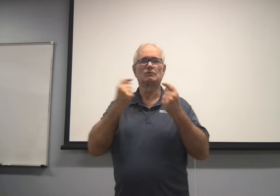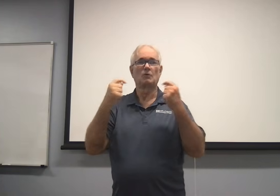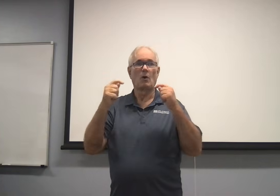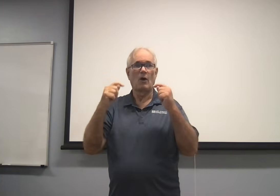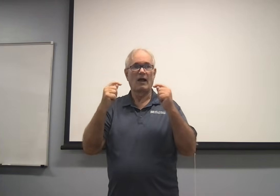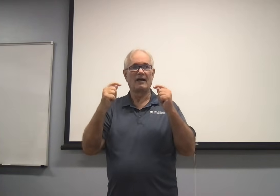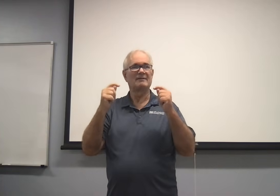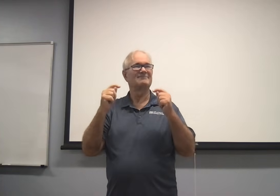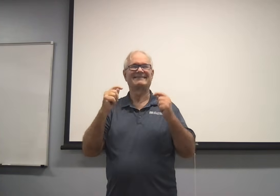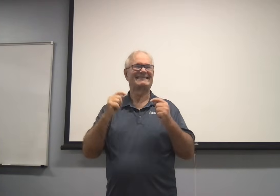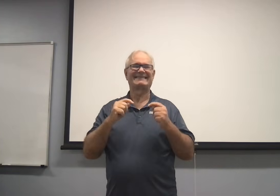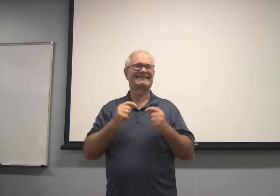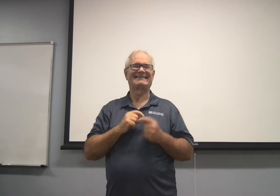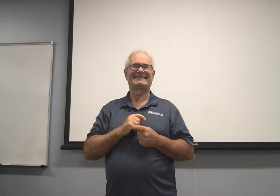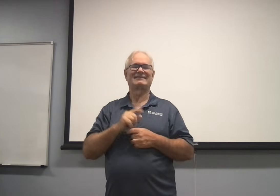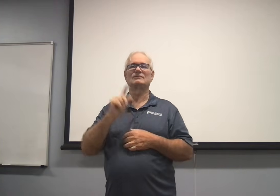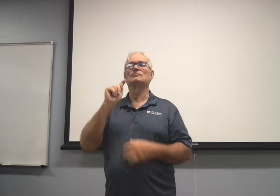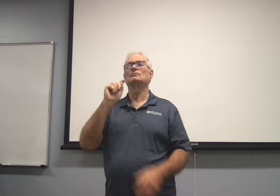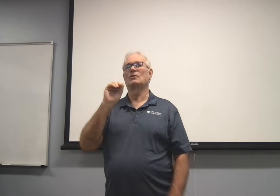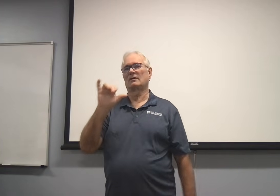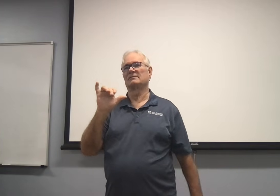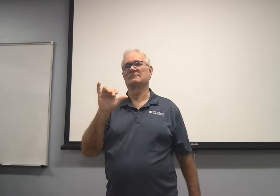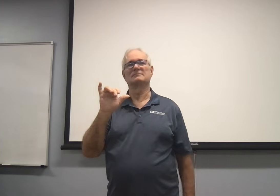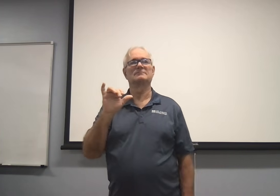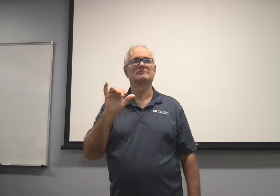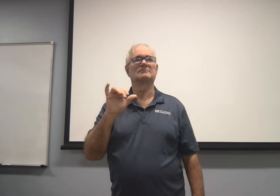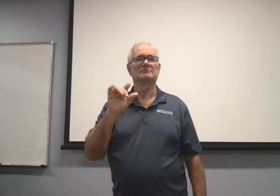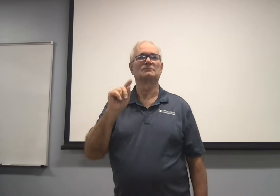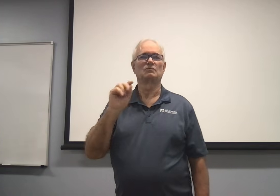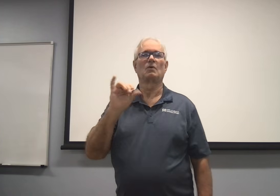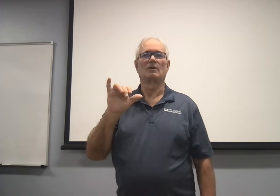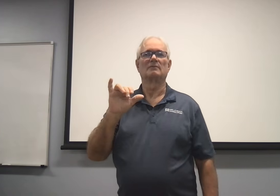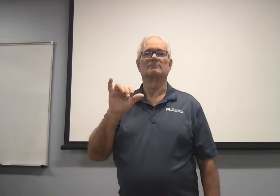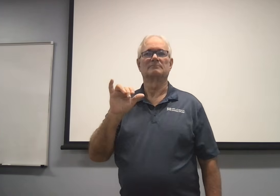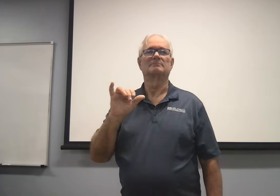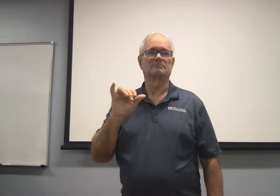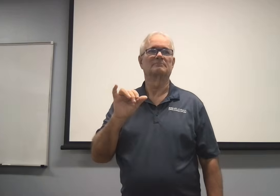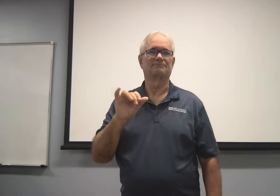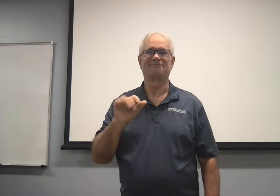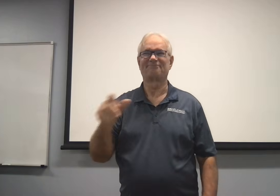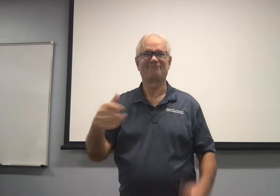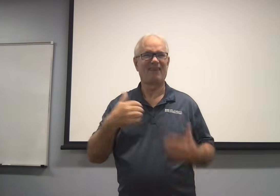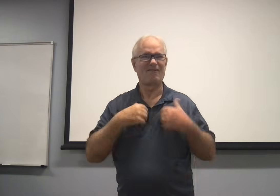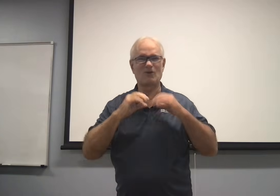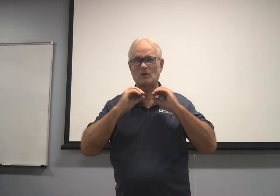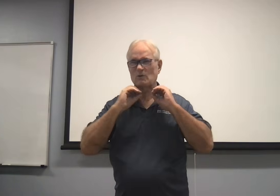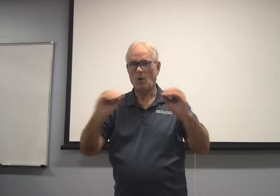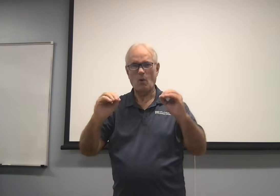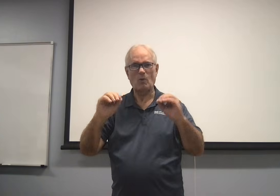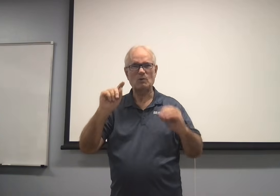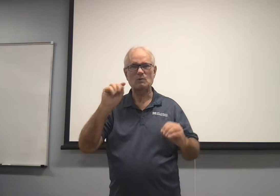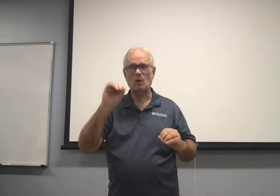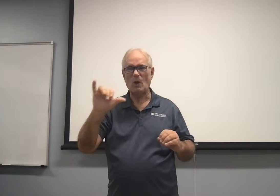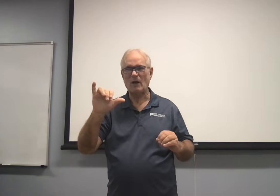I see some people use the sign toy, but typically it's fingerspelling. You have